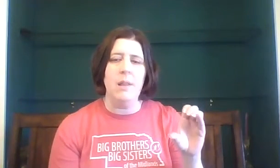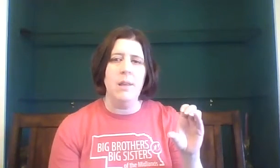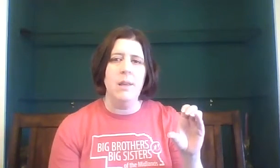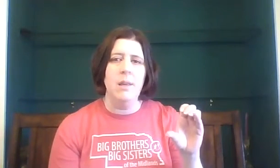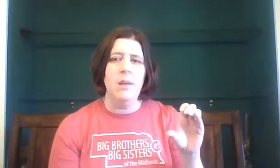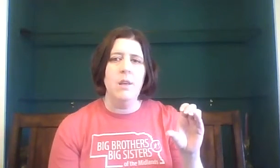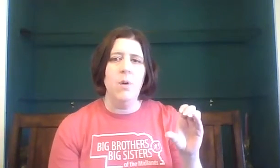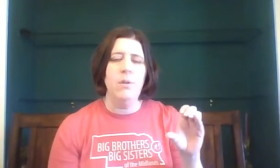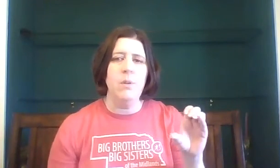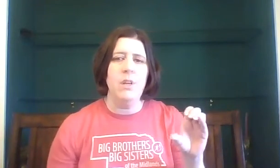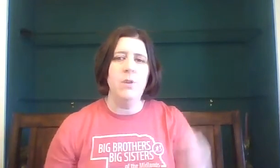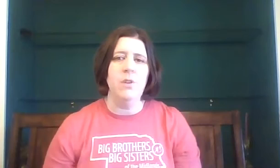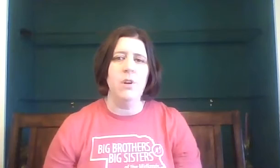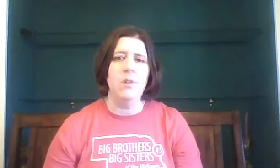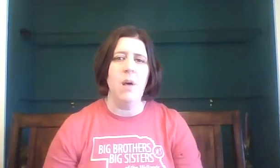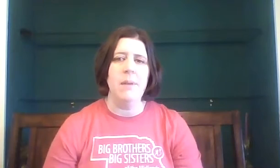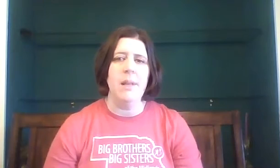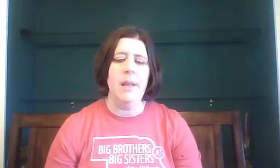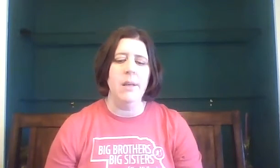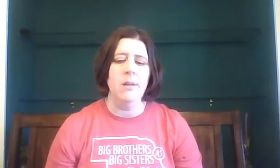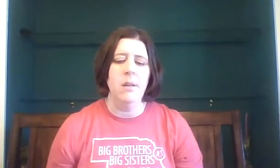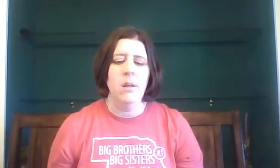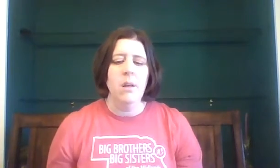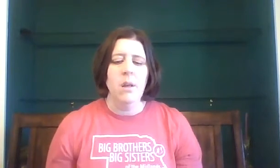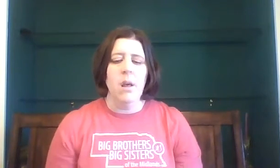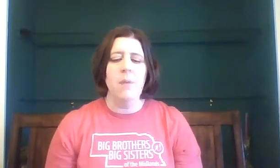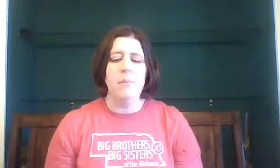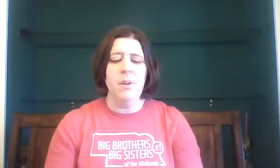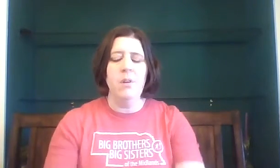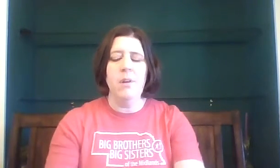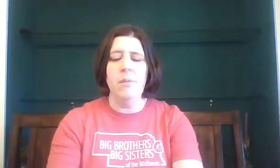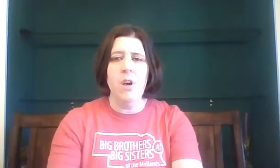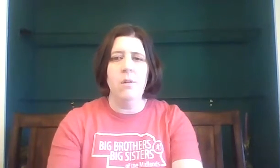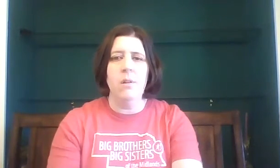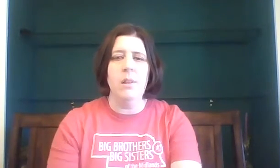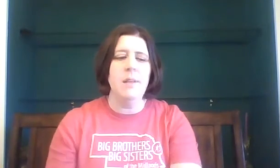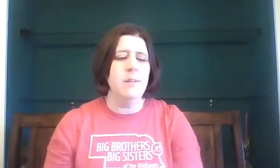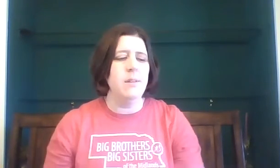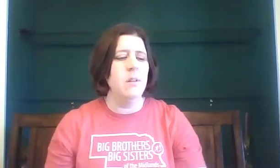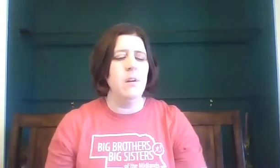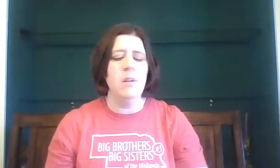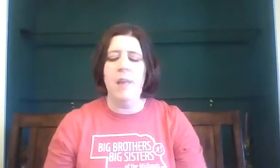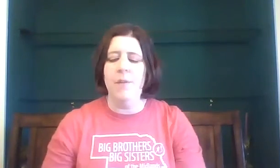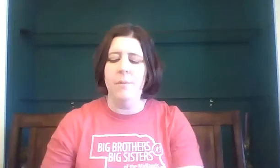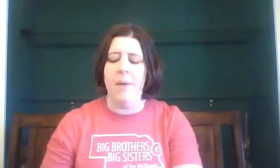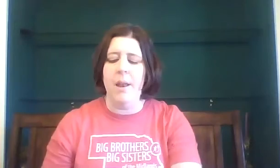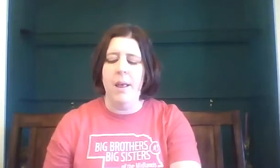correctly. You always want to use your dominant hand. So here we go. Let's learn the alphabet.